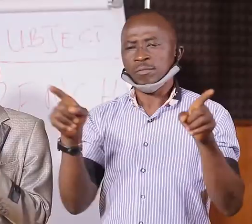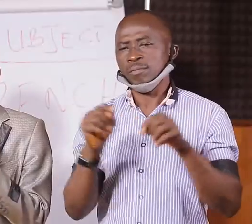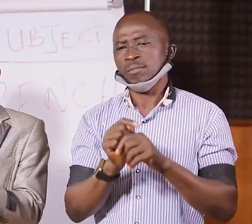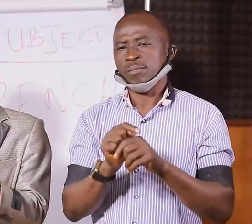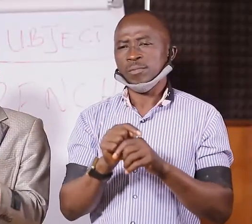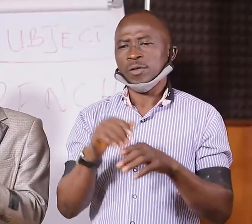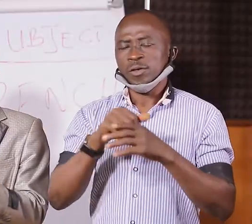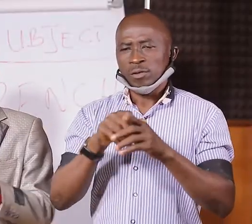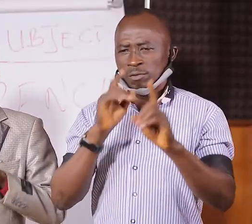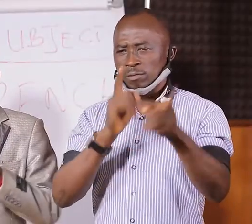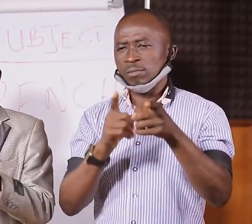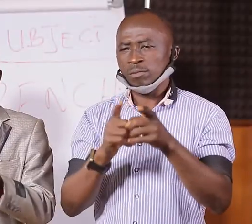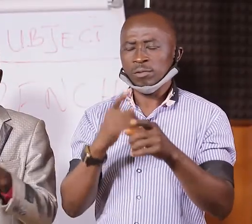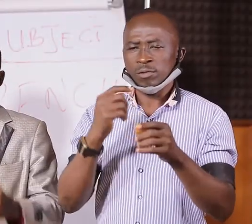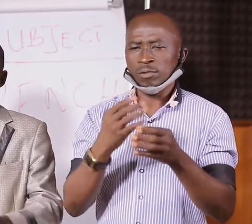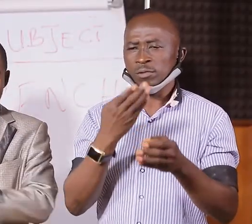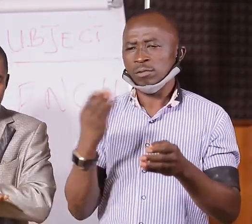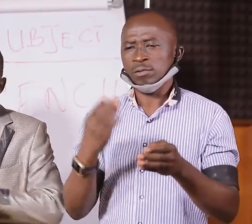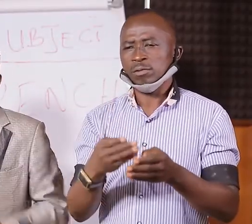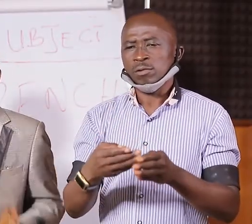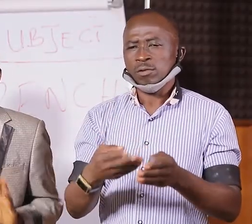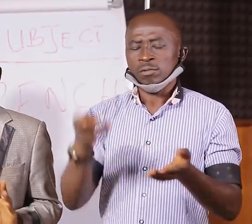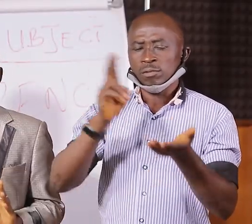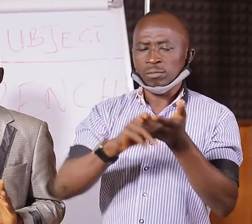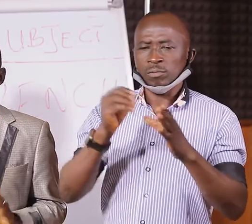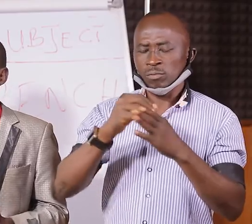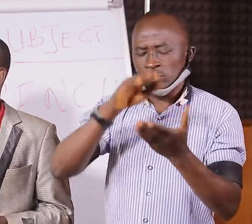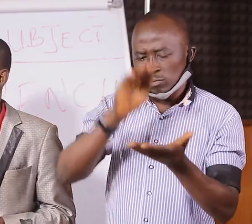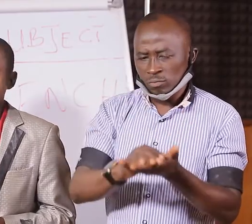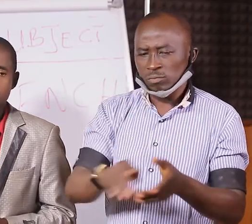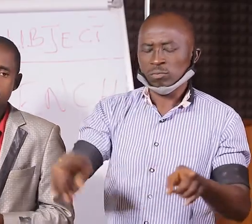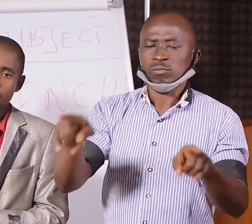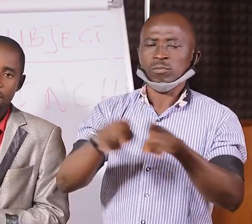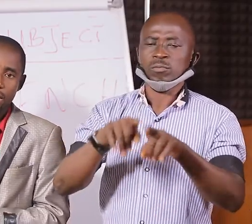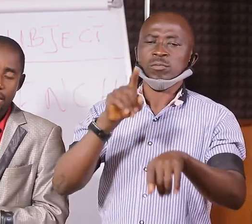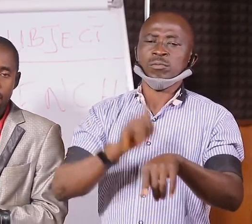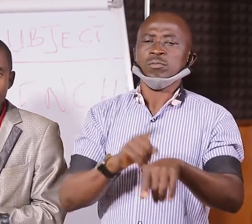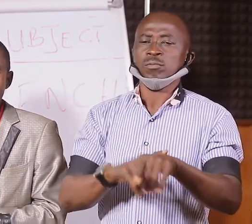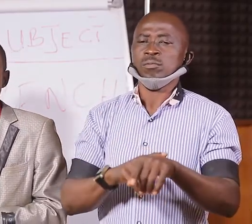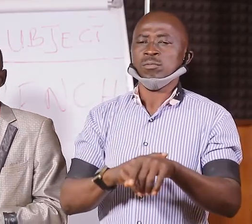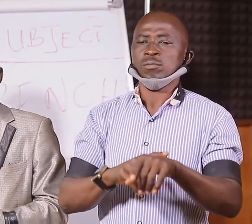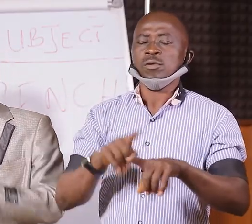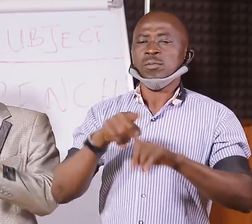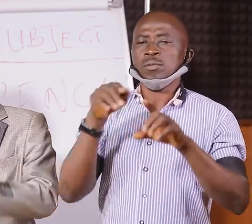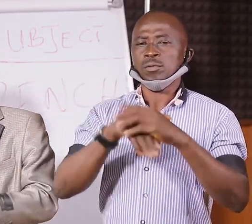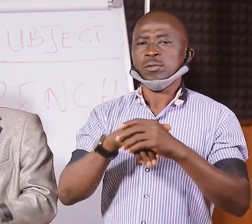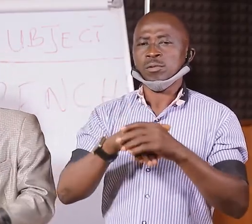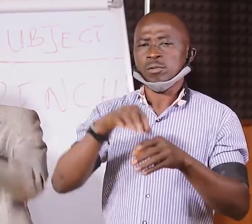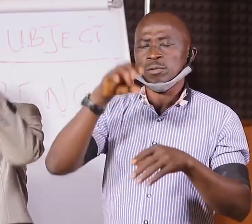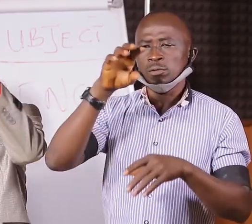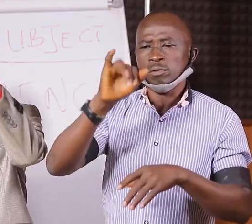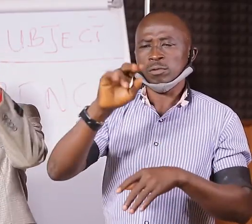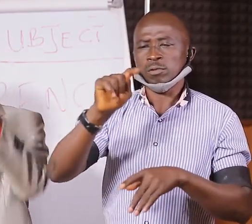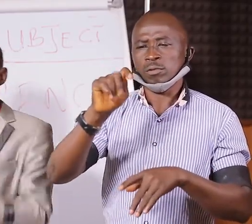variation, the variables increase or decrease at the same time. But in inverse variation, when